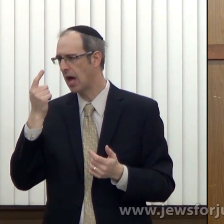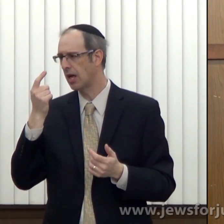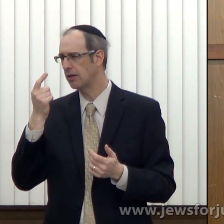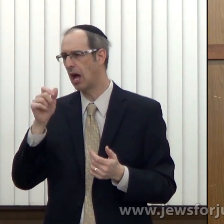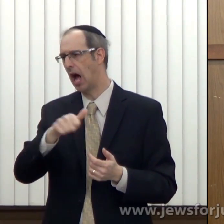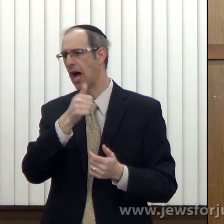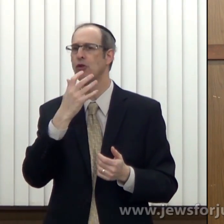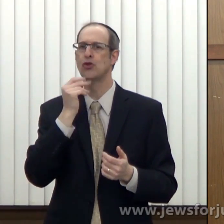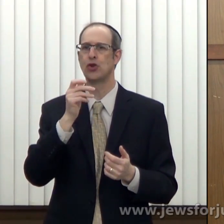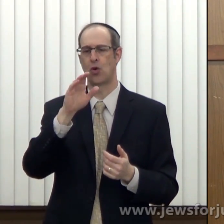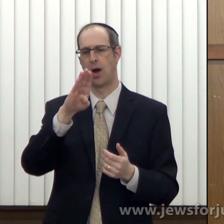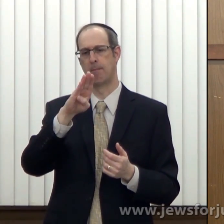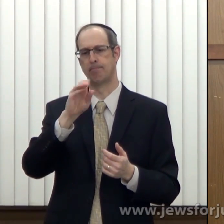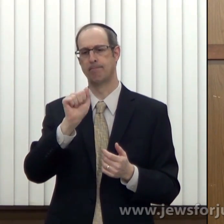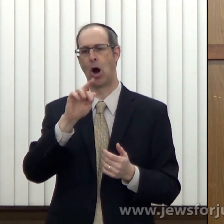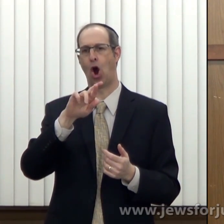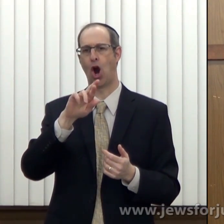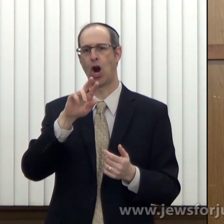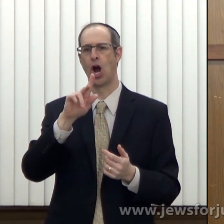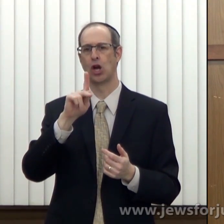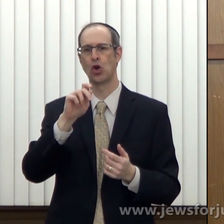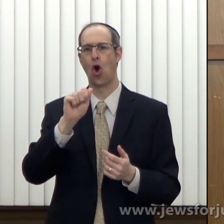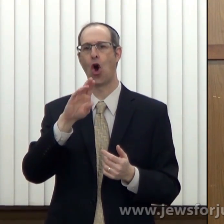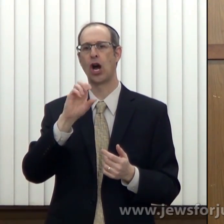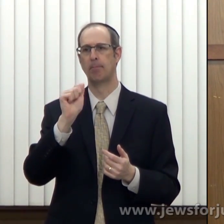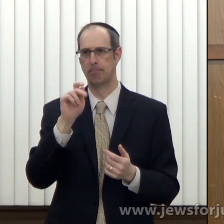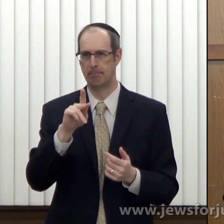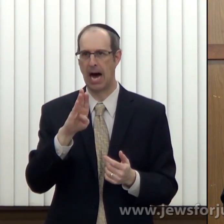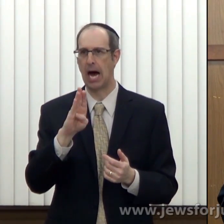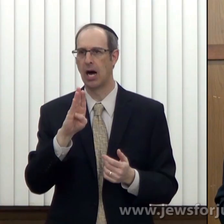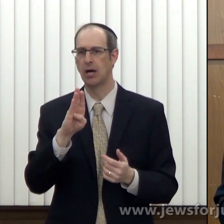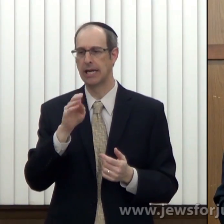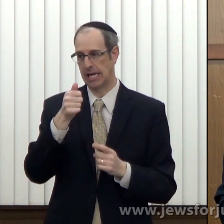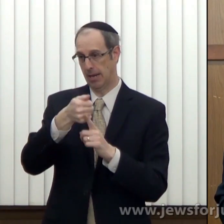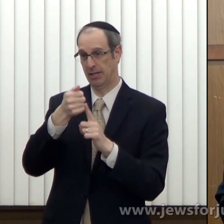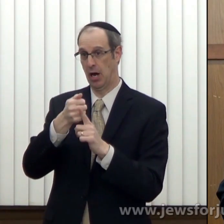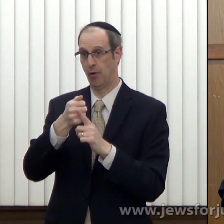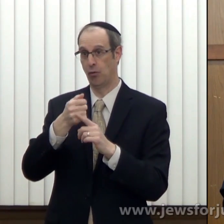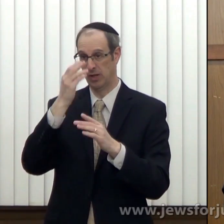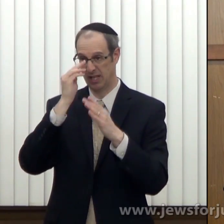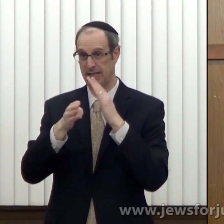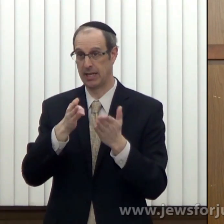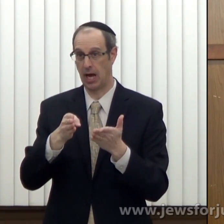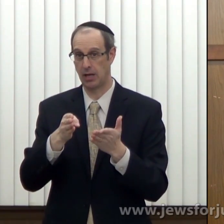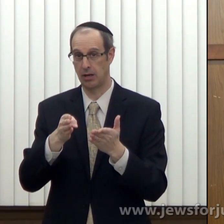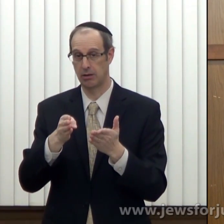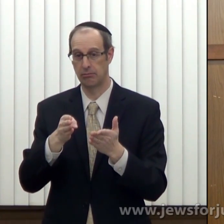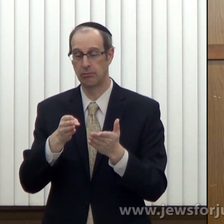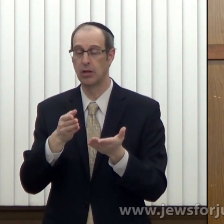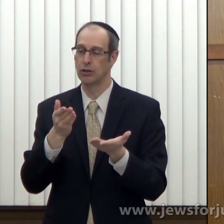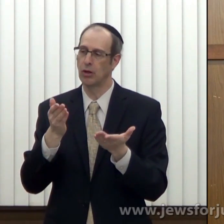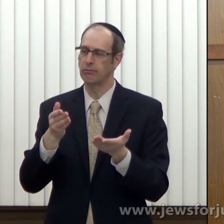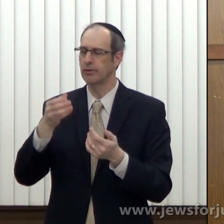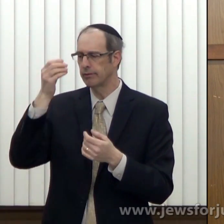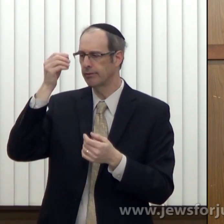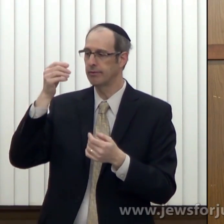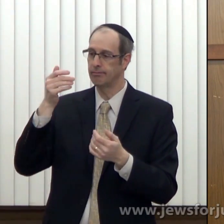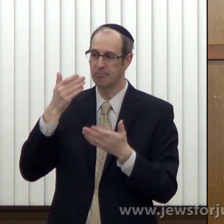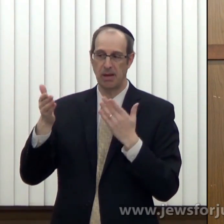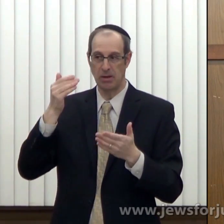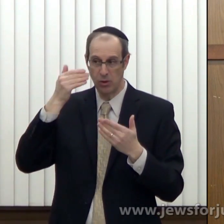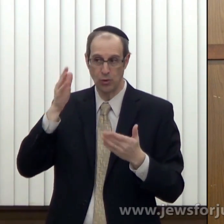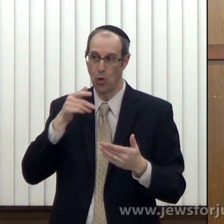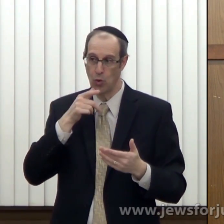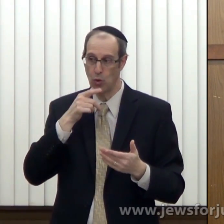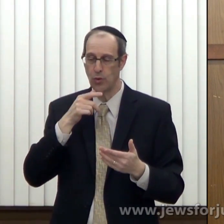Kokhba was the Messiah? Now, in case you had not heard of Bar Kokhba, he